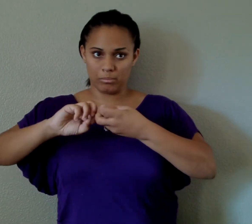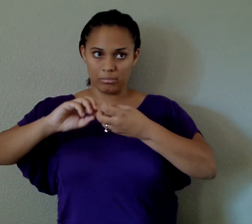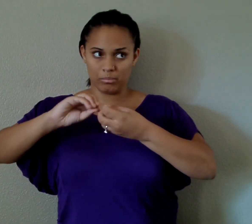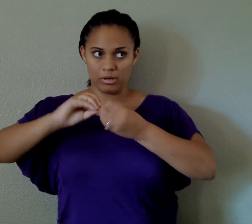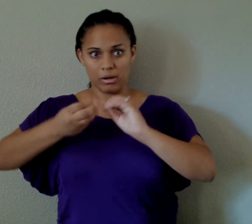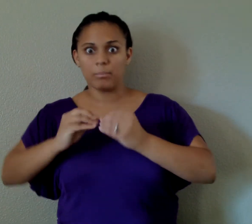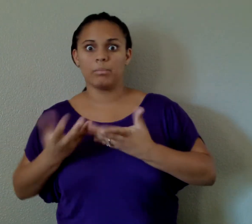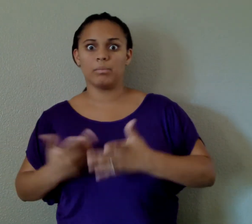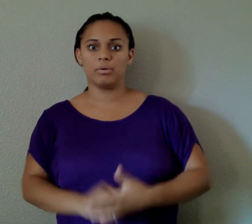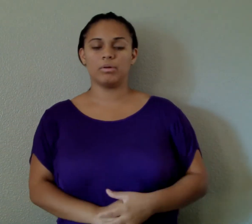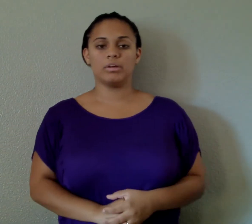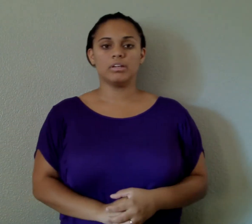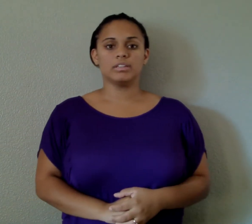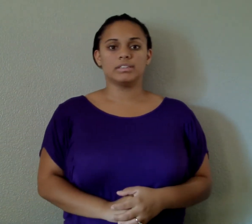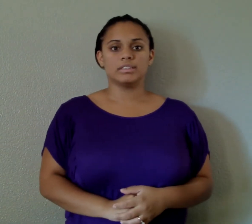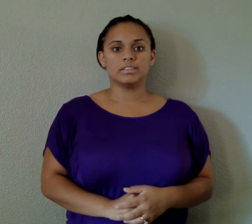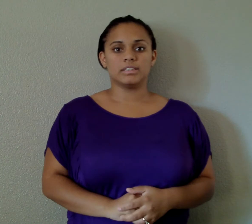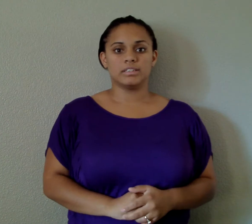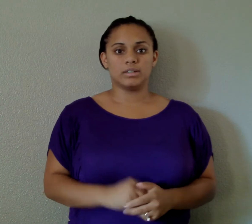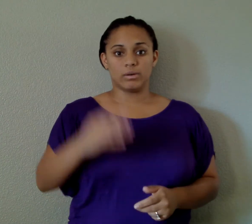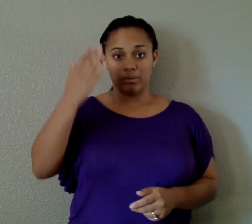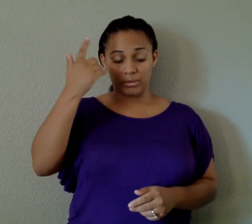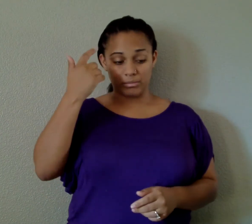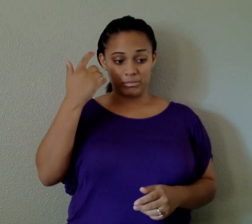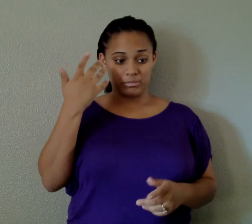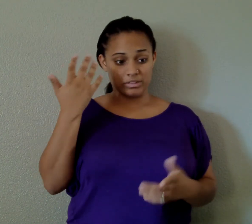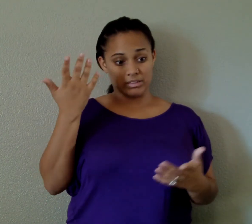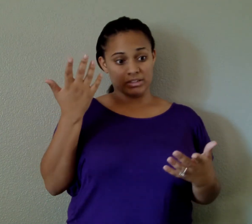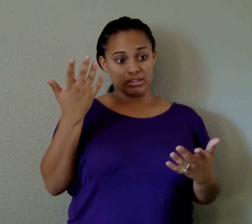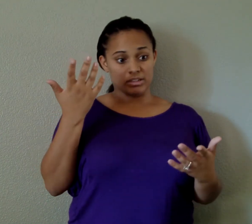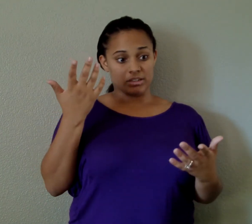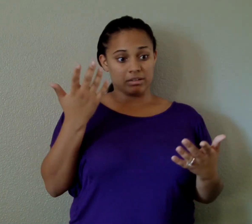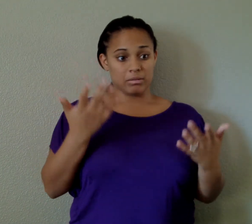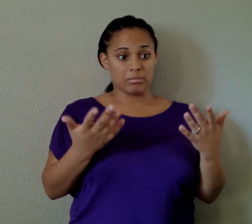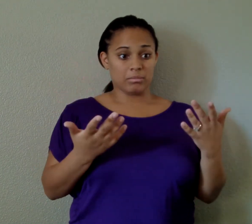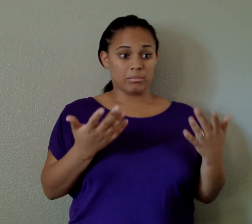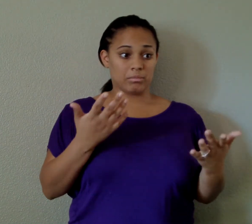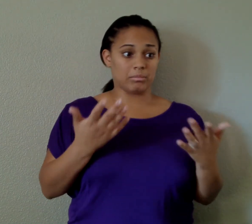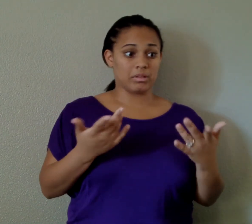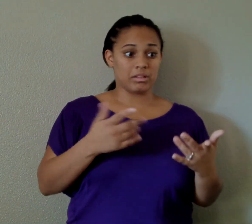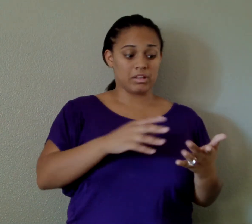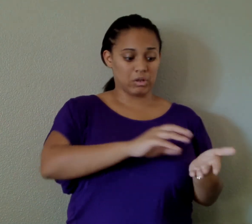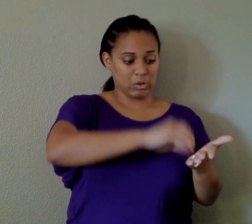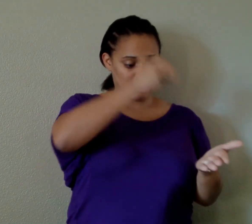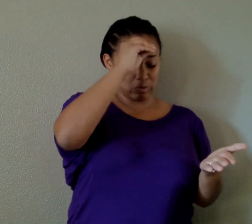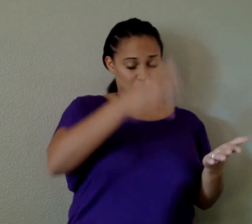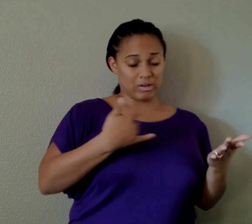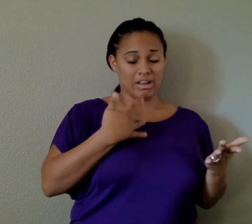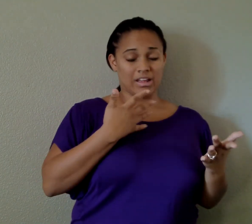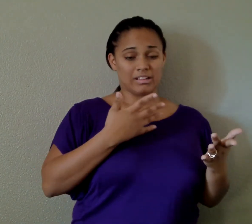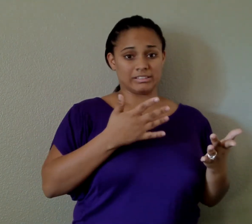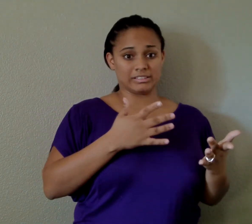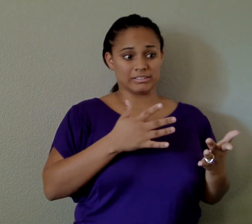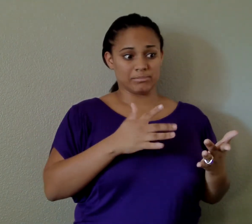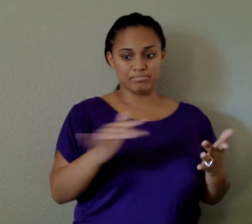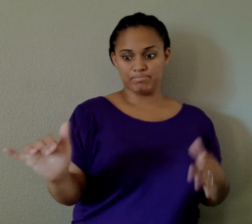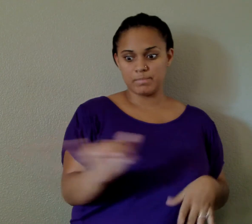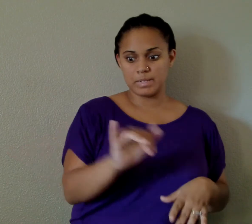article, because often students see a topic and then they decide they want to work on that topic. So there's a little information sharing in the beginning.